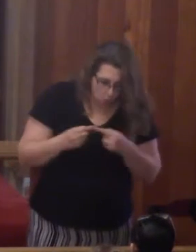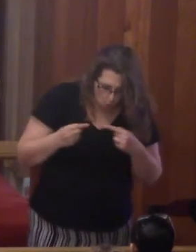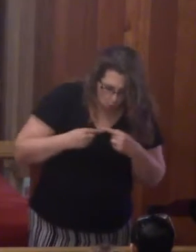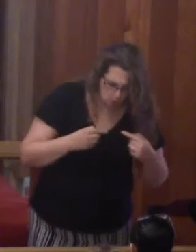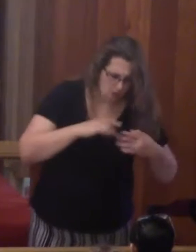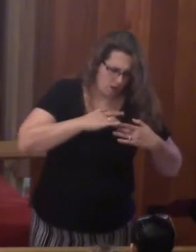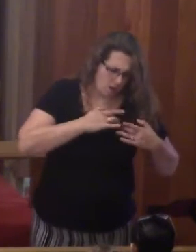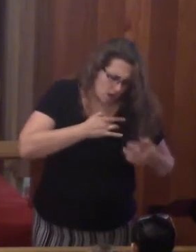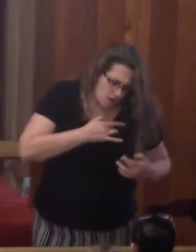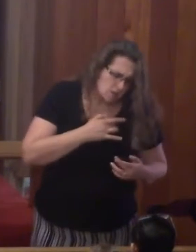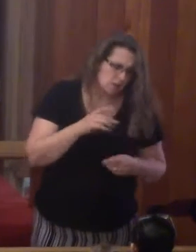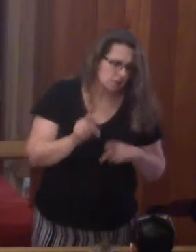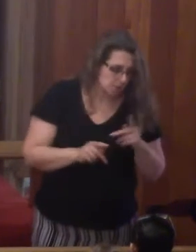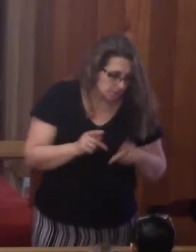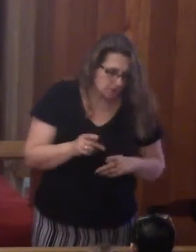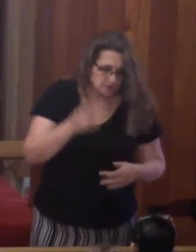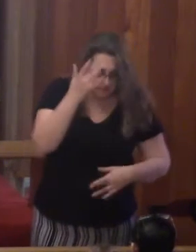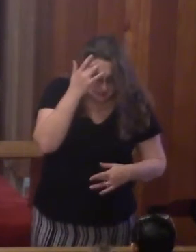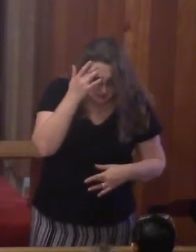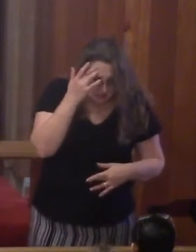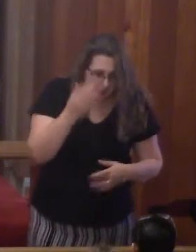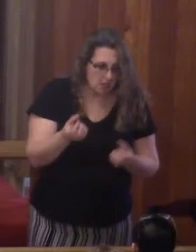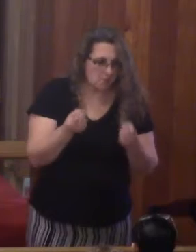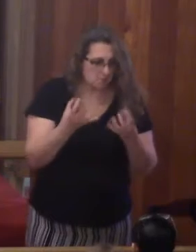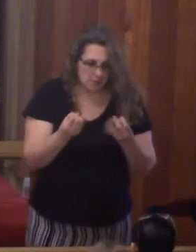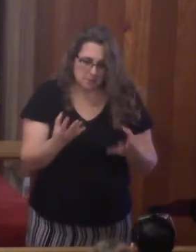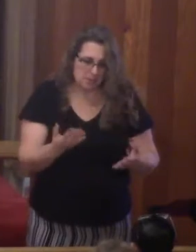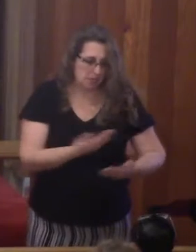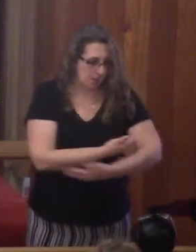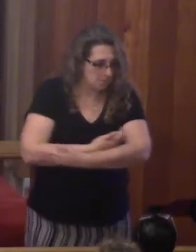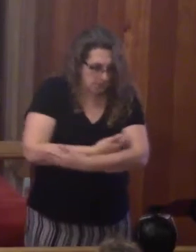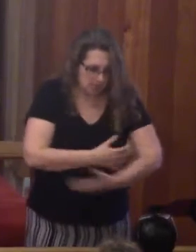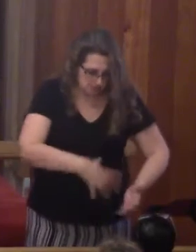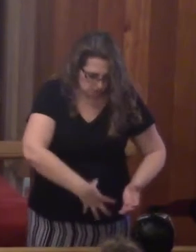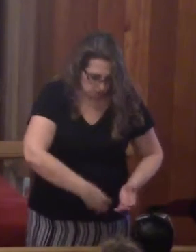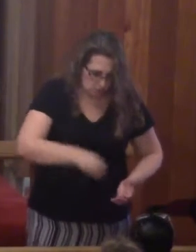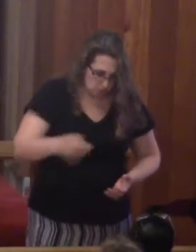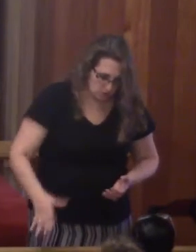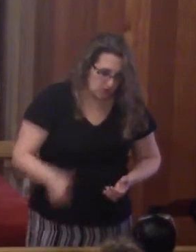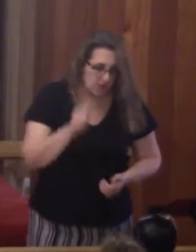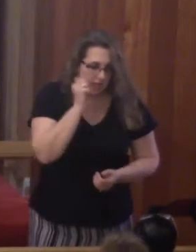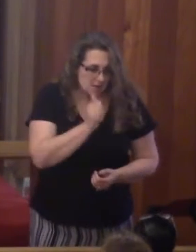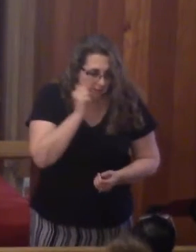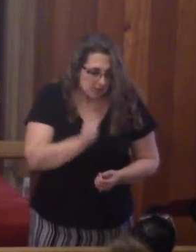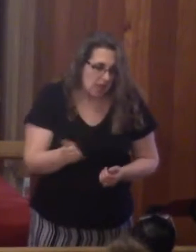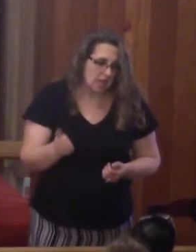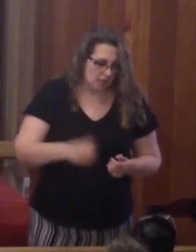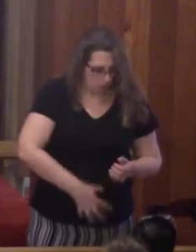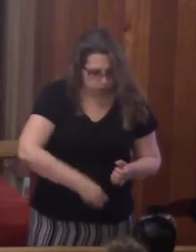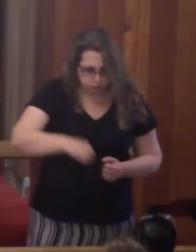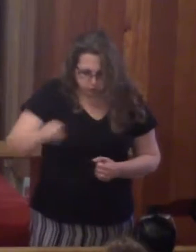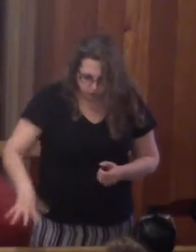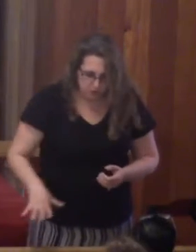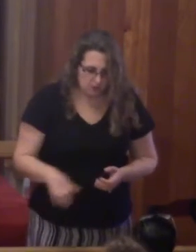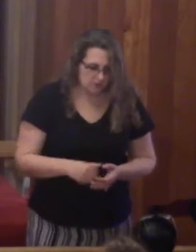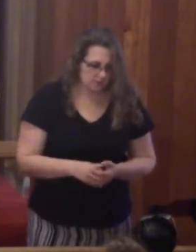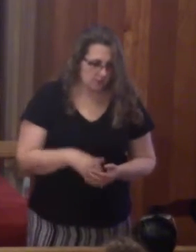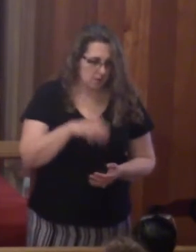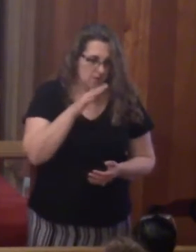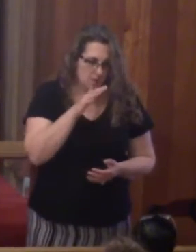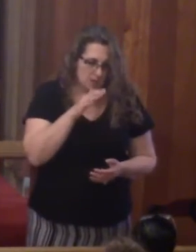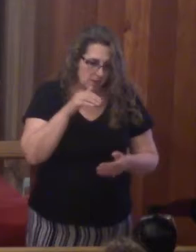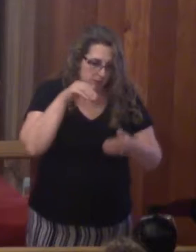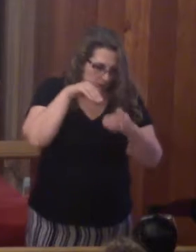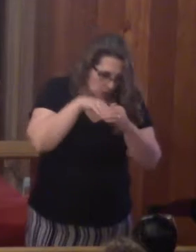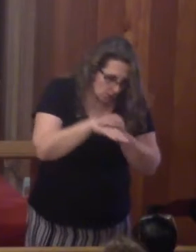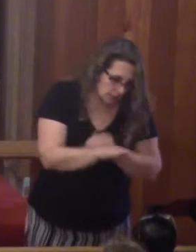abused, the 2,000 babies slaughtered every single day in the womb, the mother walking into the